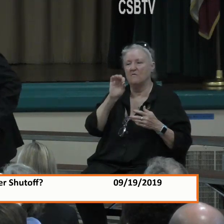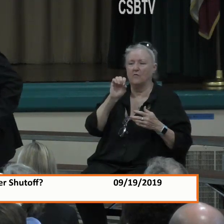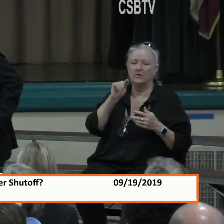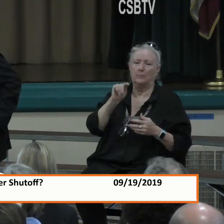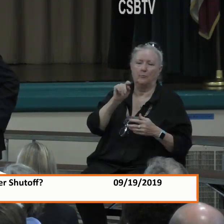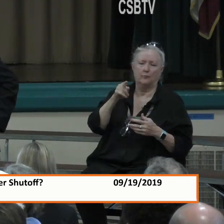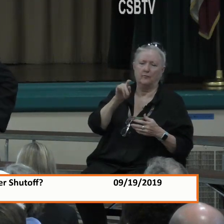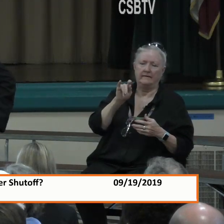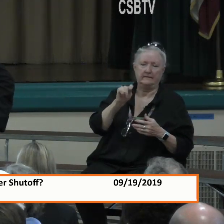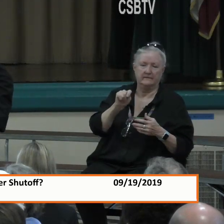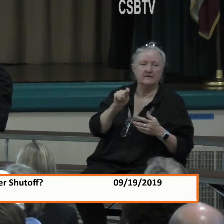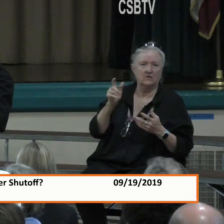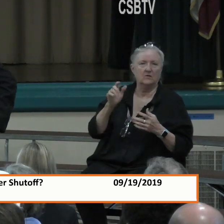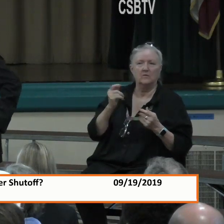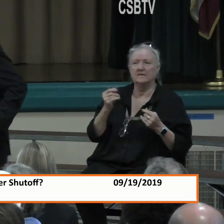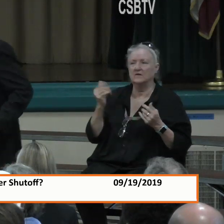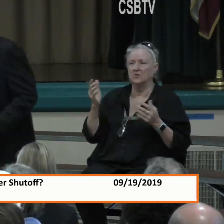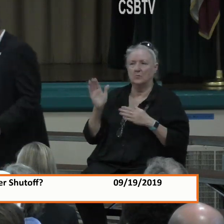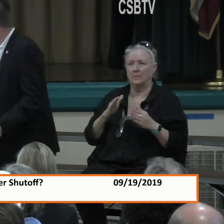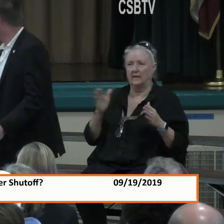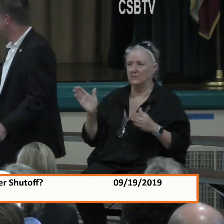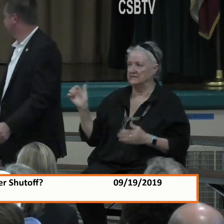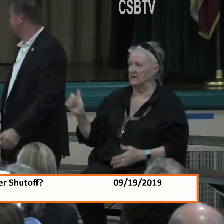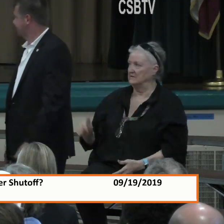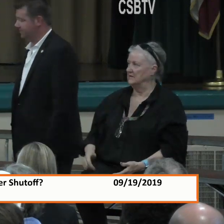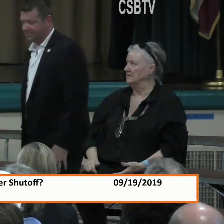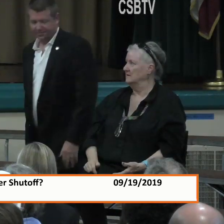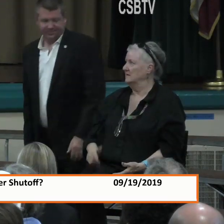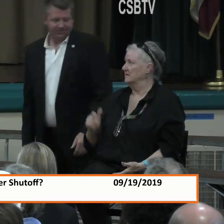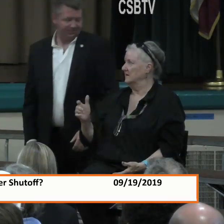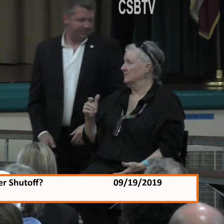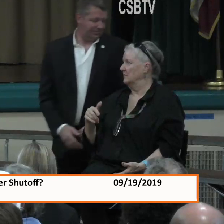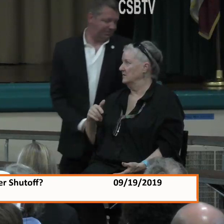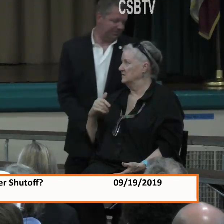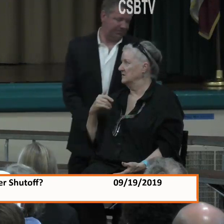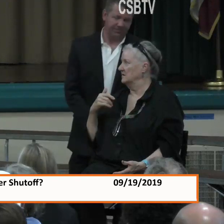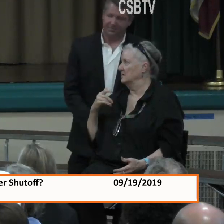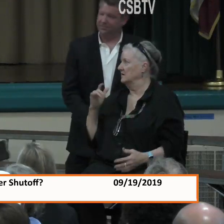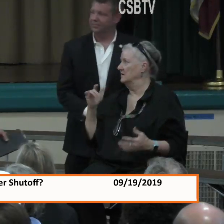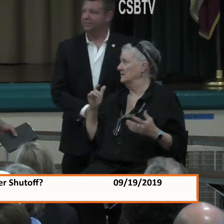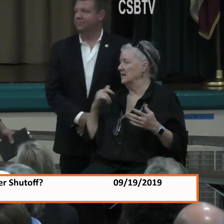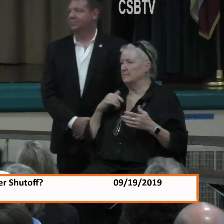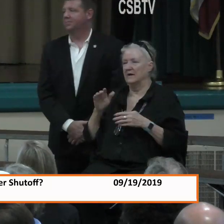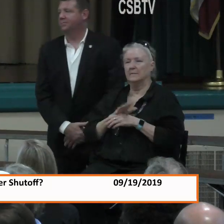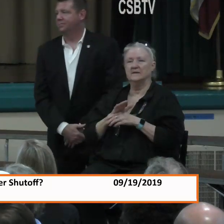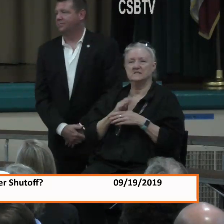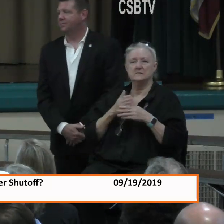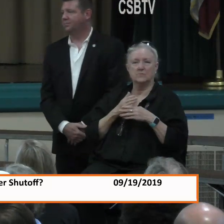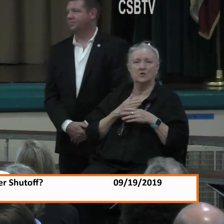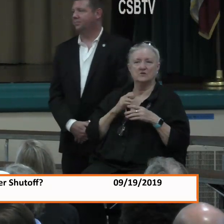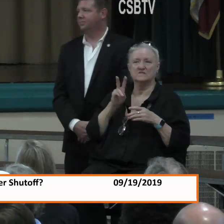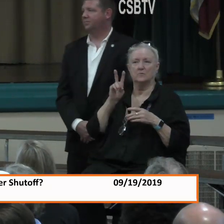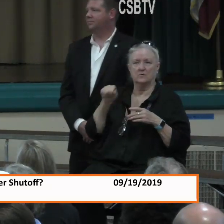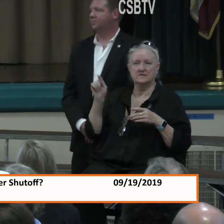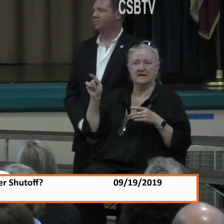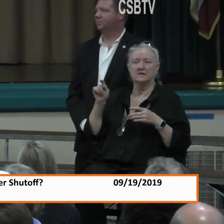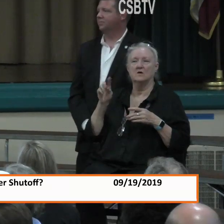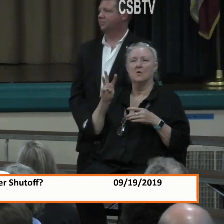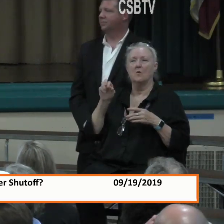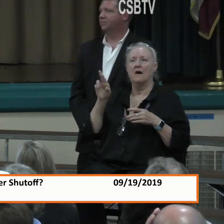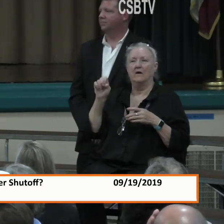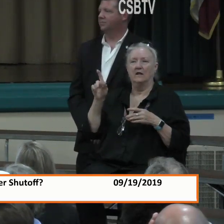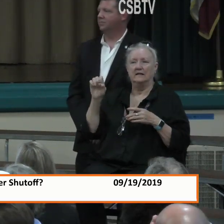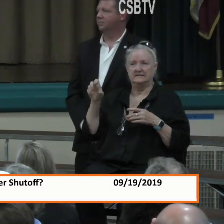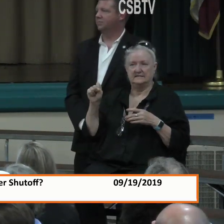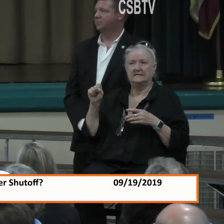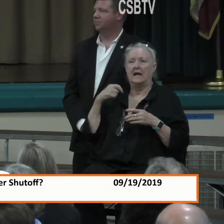and what they've done to prepare. Thank you very much. And like my business partners at Verizon Wireless had mentioned,